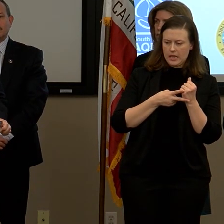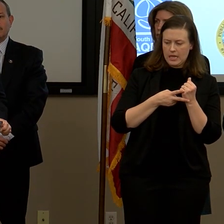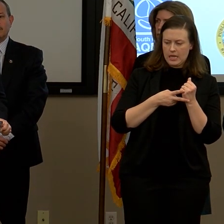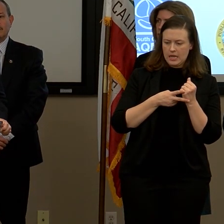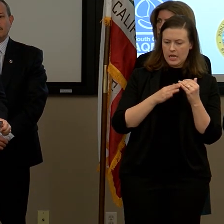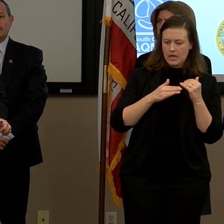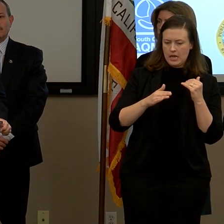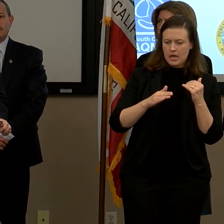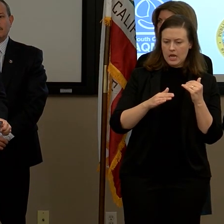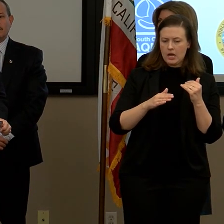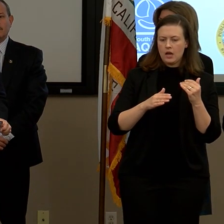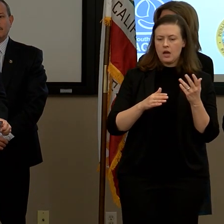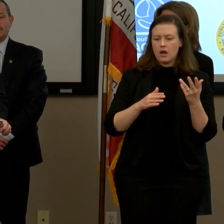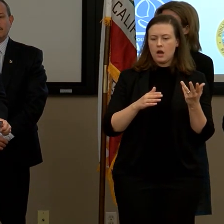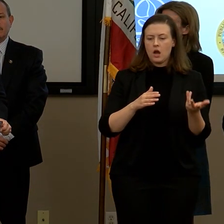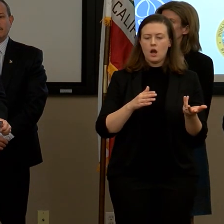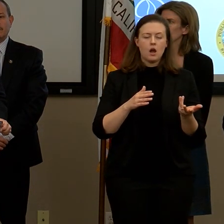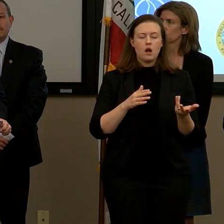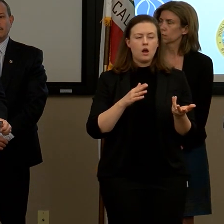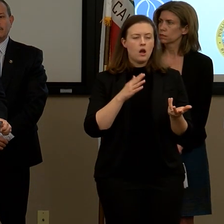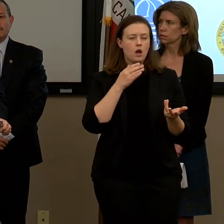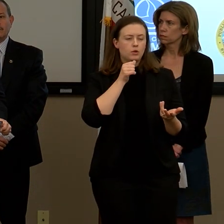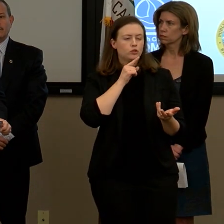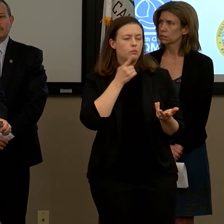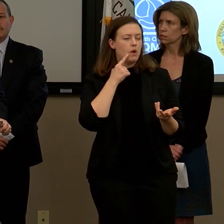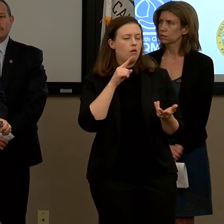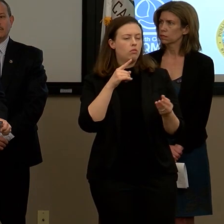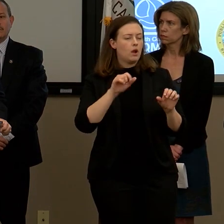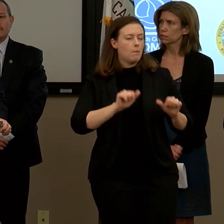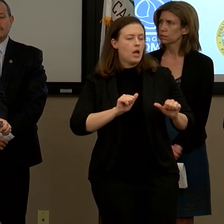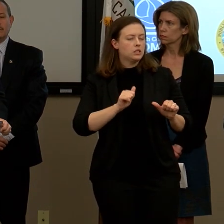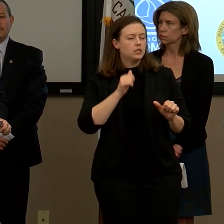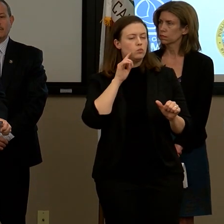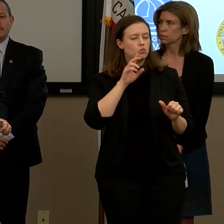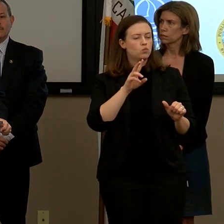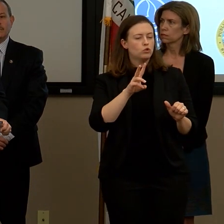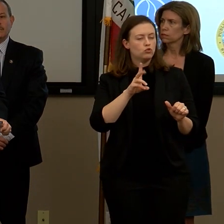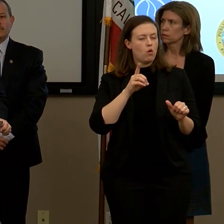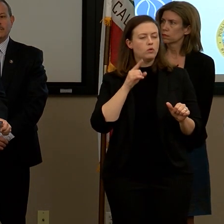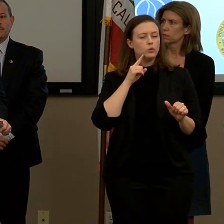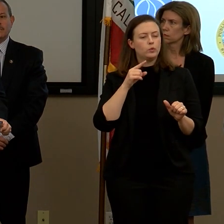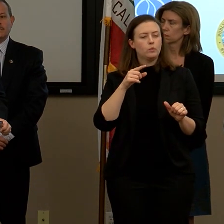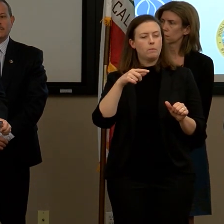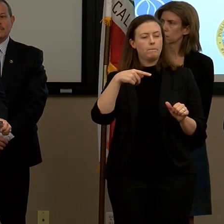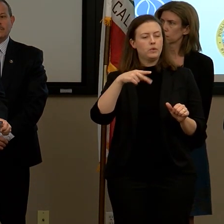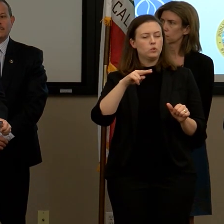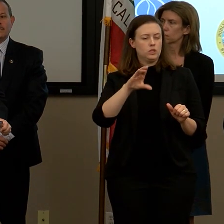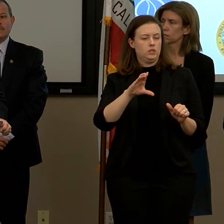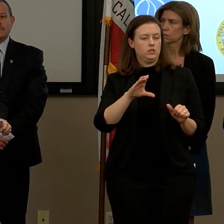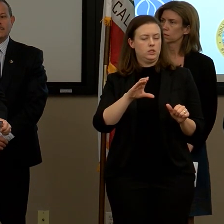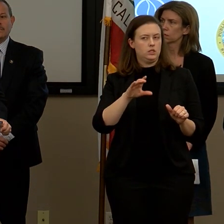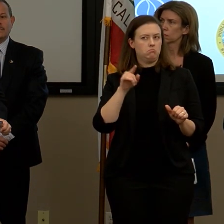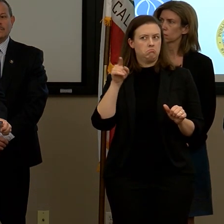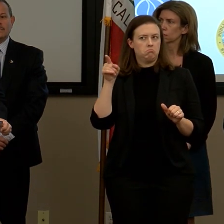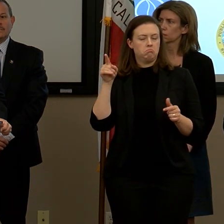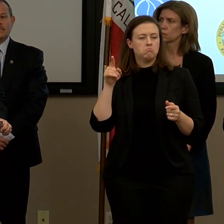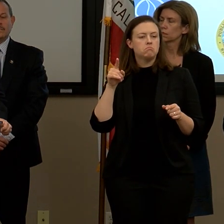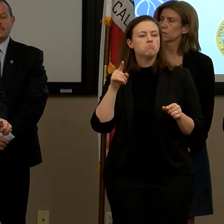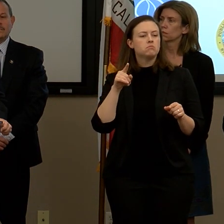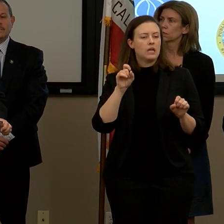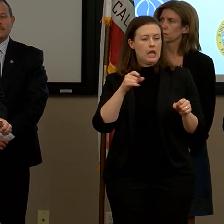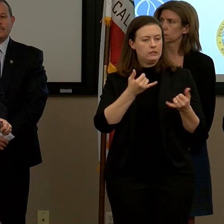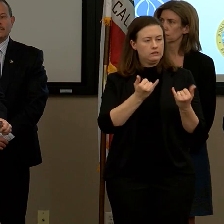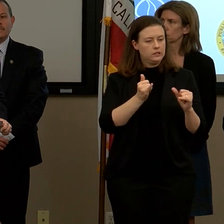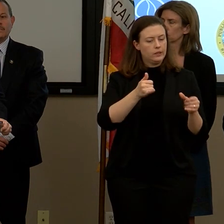I would defer a question about the field's capacity and withdrawal to the PUC, but they can still withdraw,